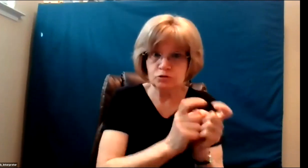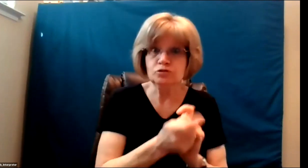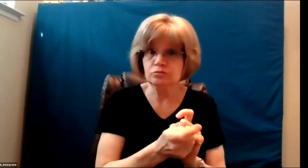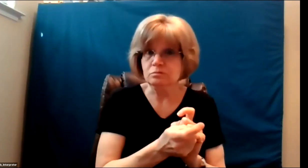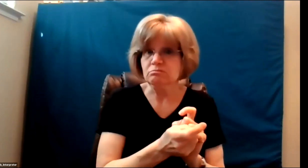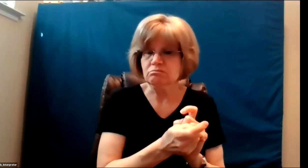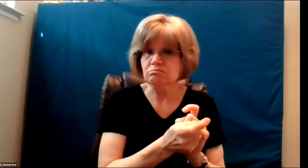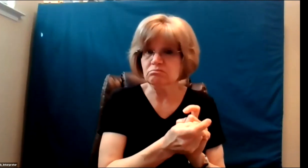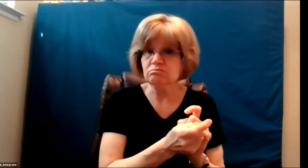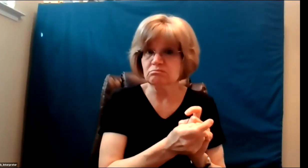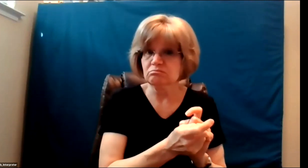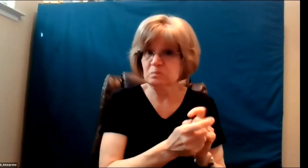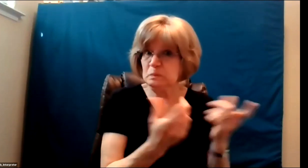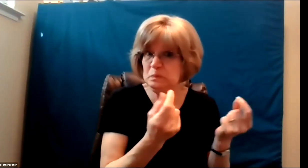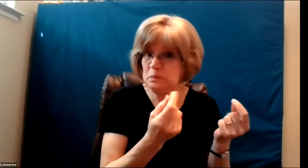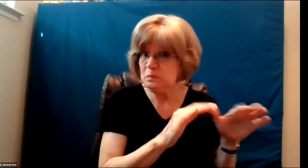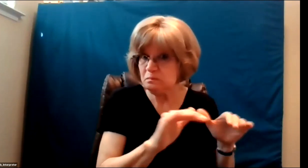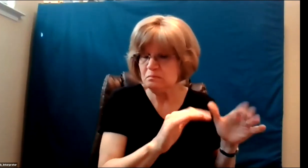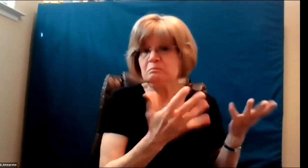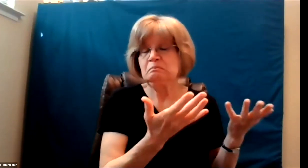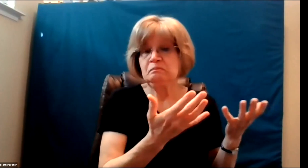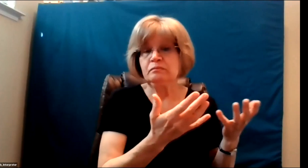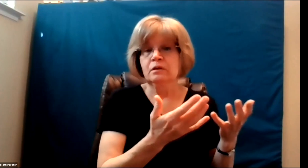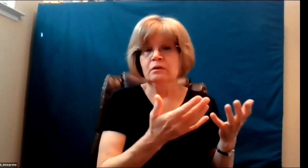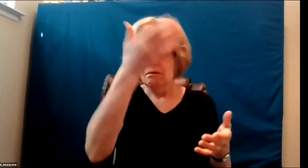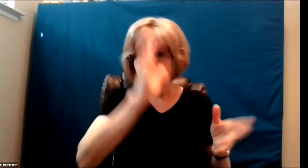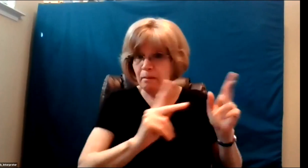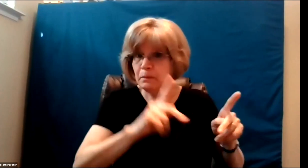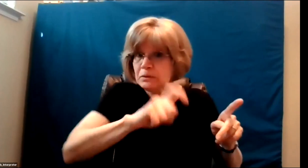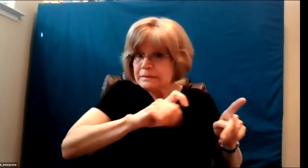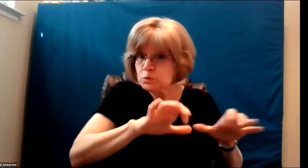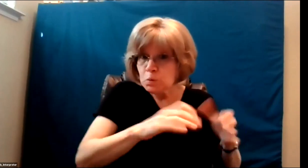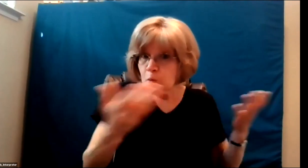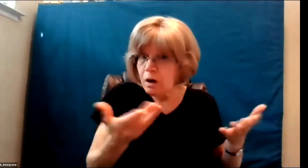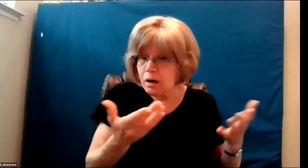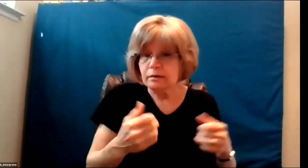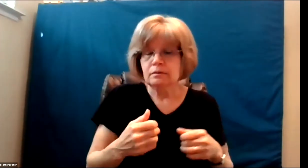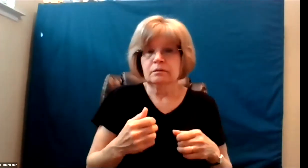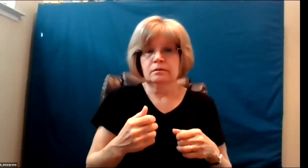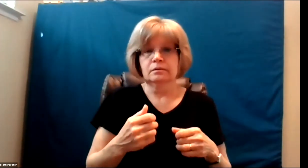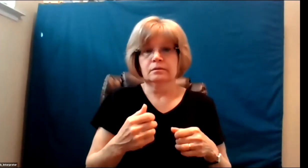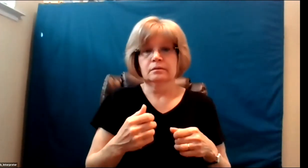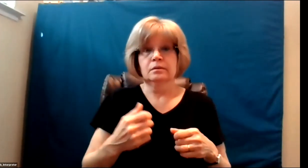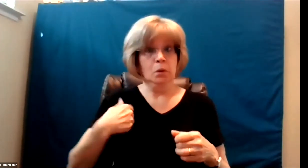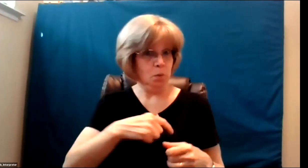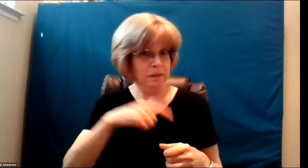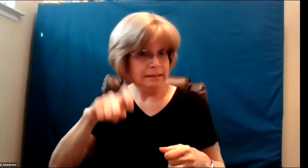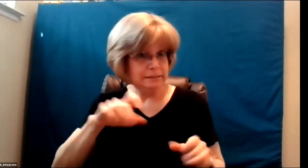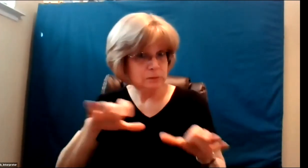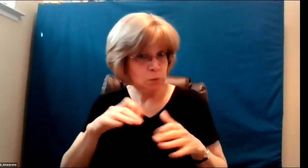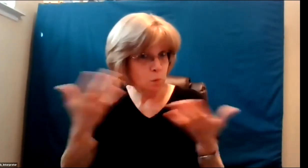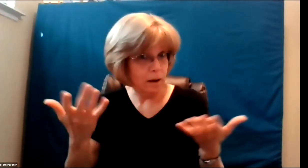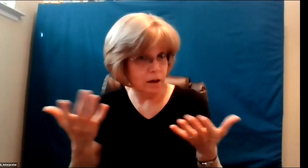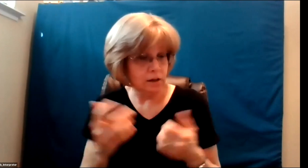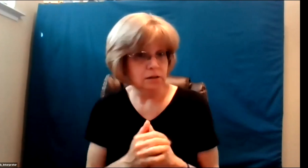What would God's people need to do? What do we need to do?